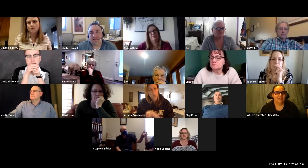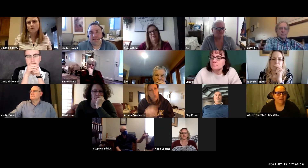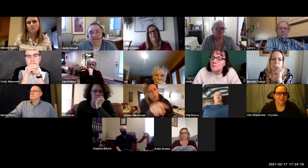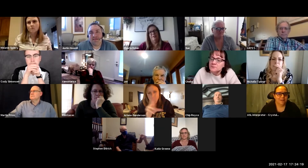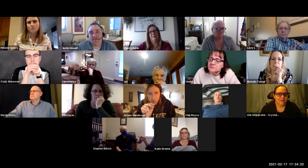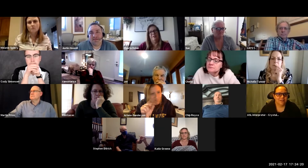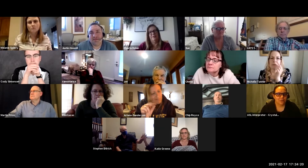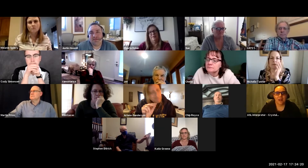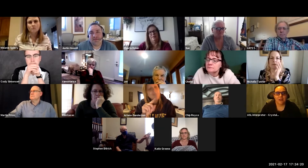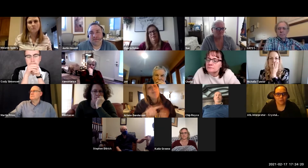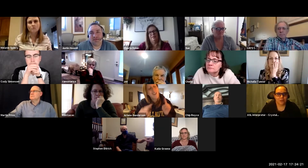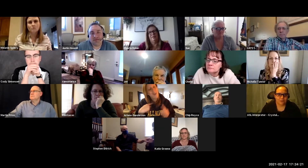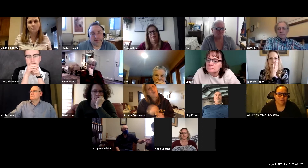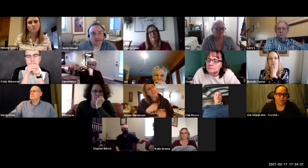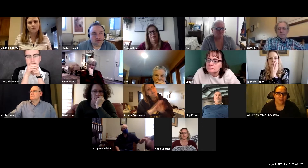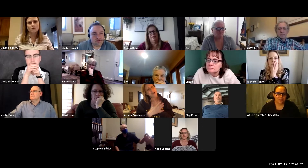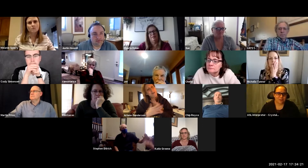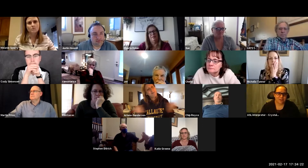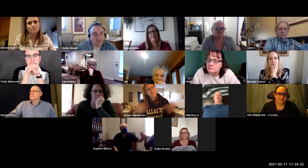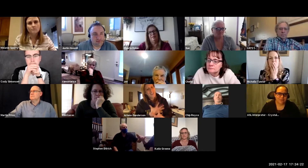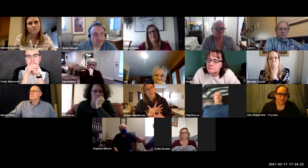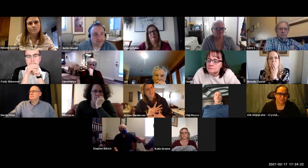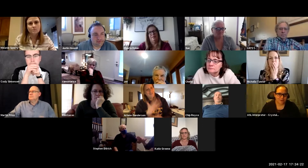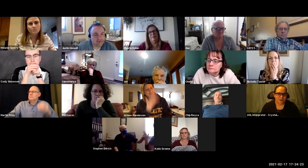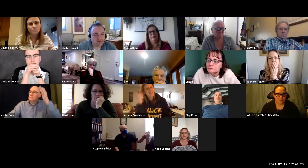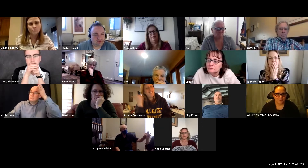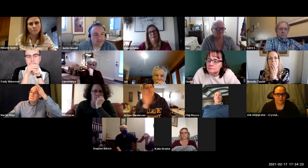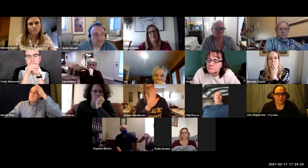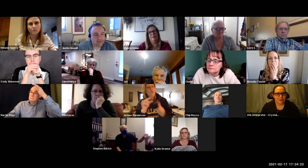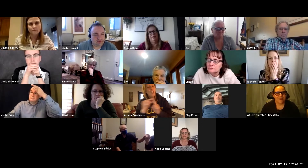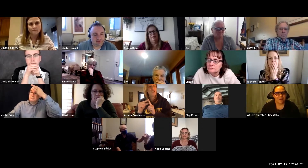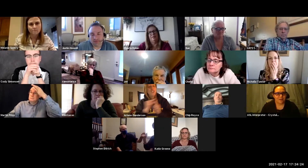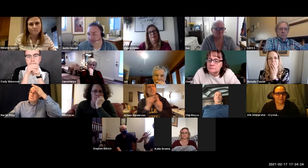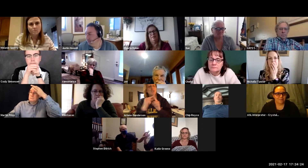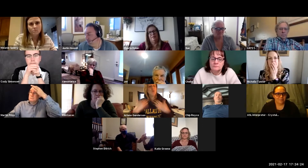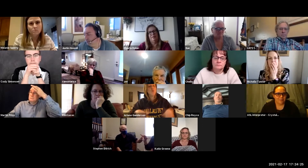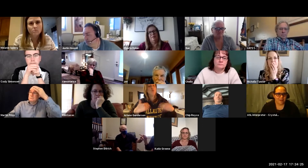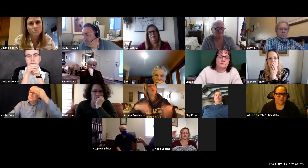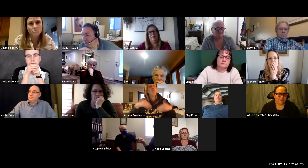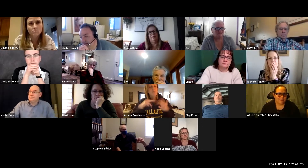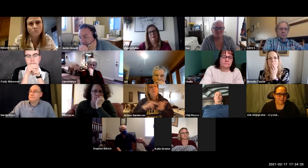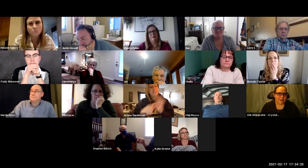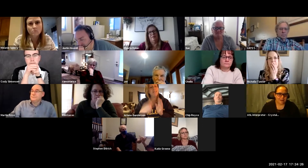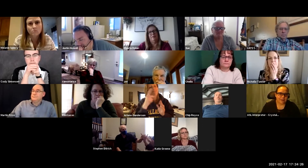are. So we're not ignoring you. I want to make sure Stephen realizes we're not ignoring you.